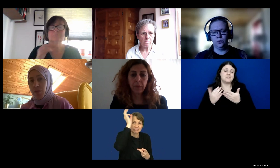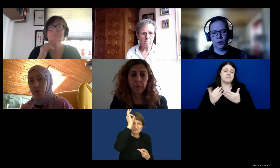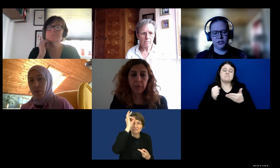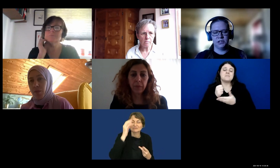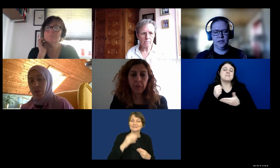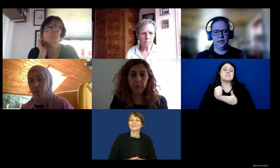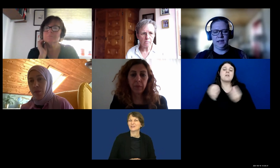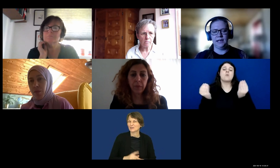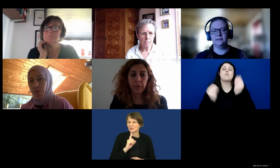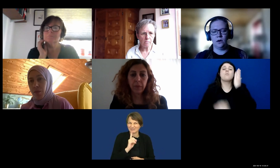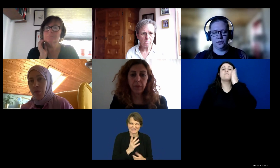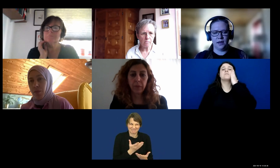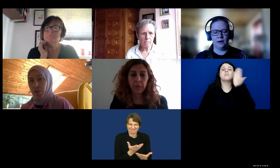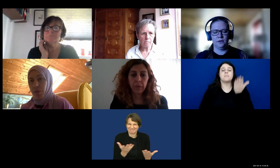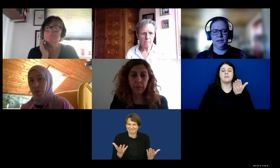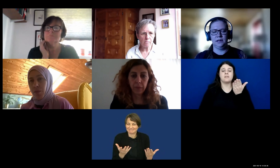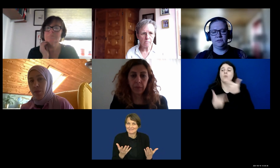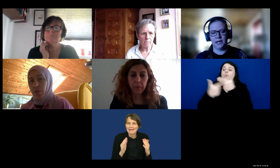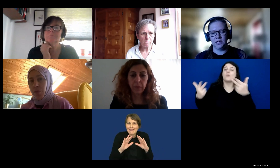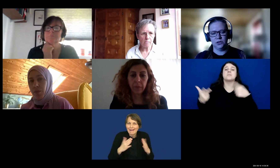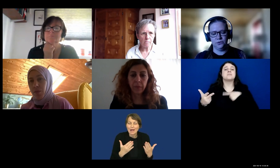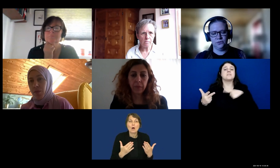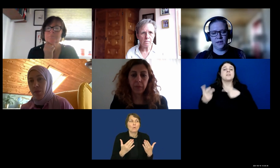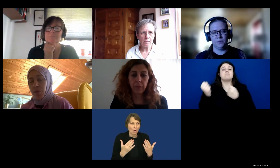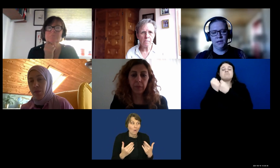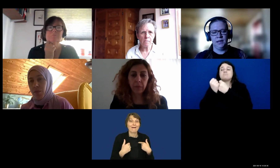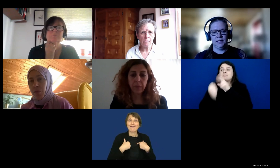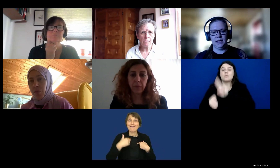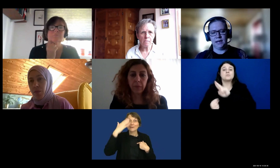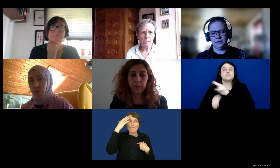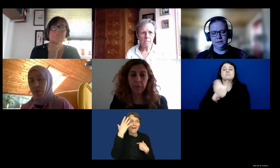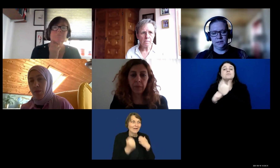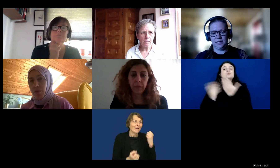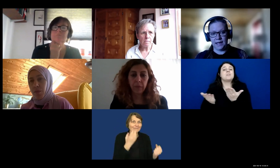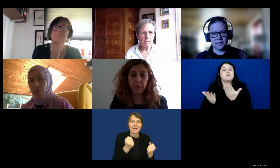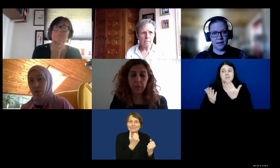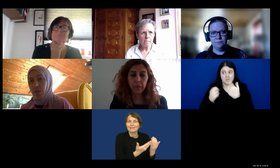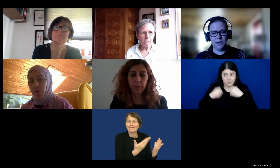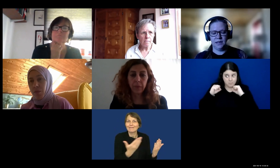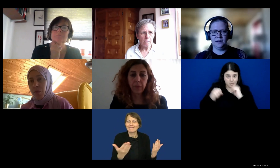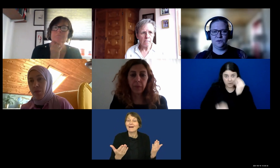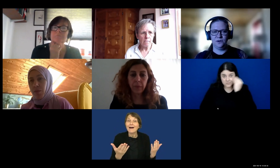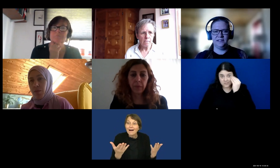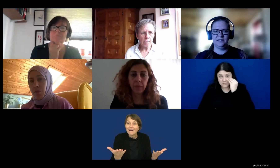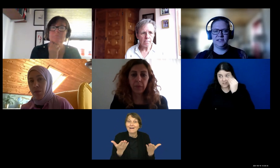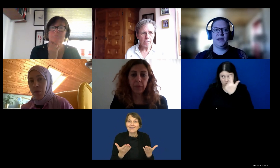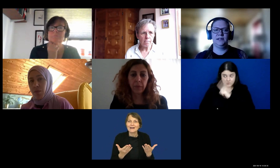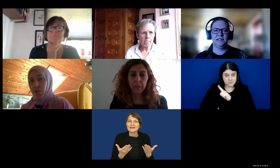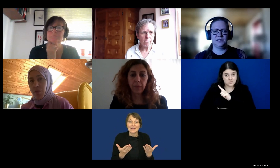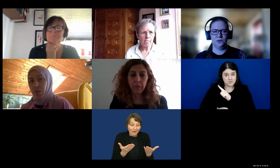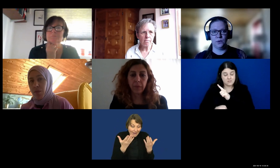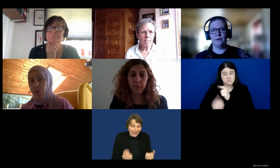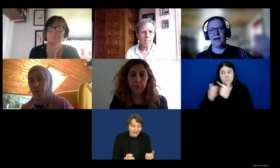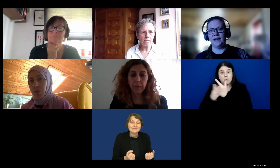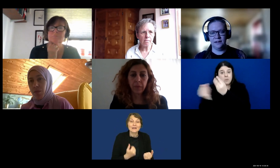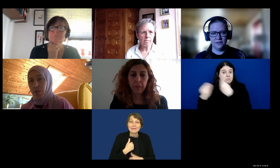know what aids are there, and if I can use them, can I get them, or is it dependent